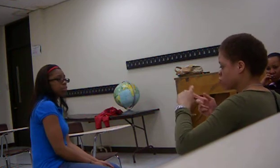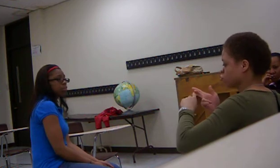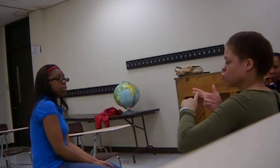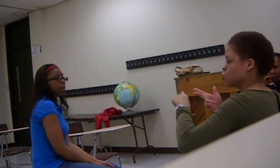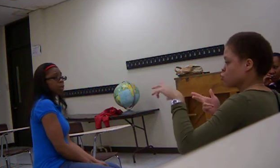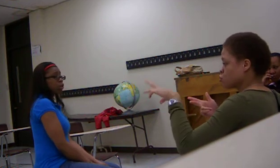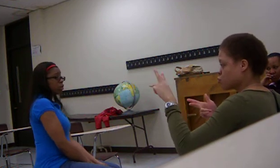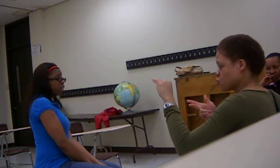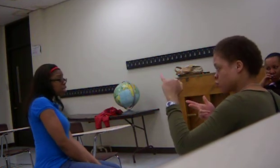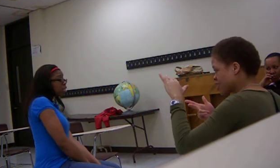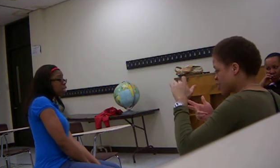My brother Chris.